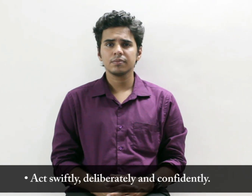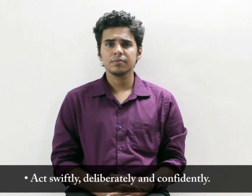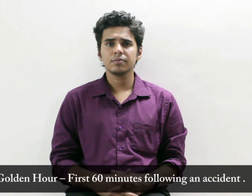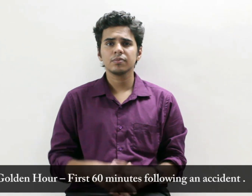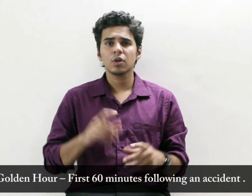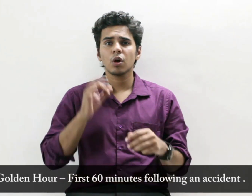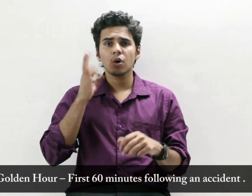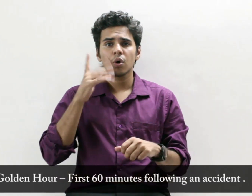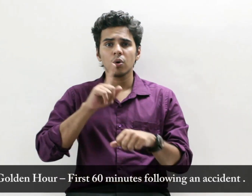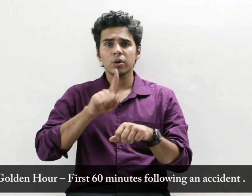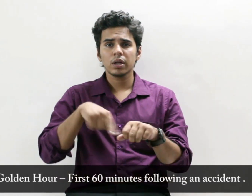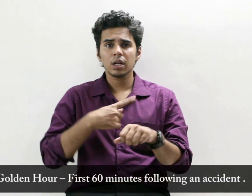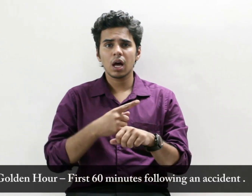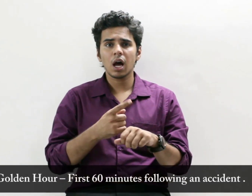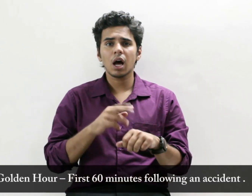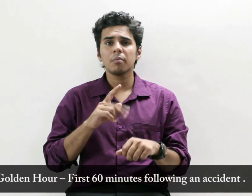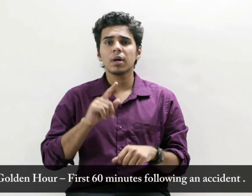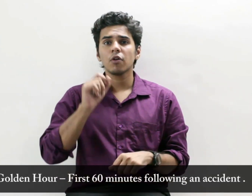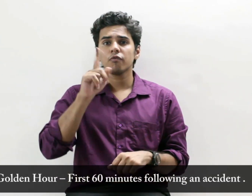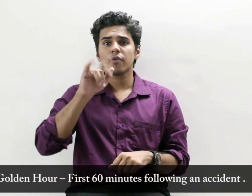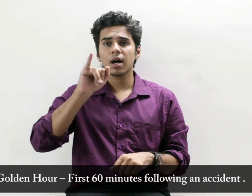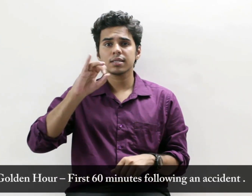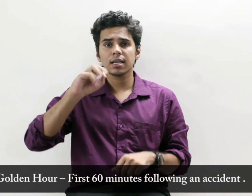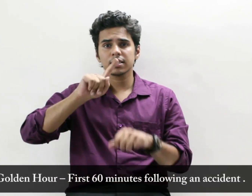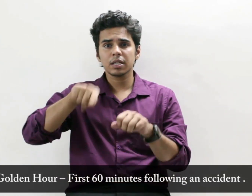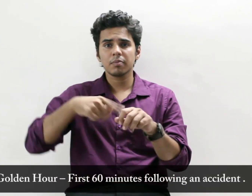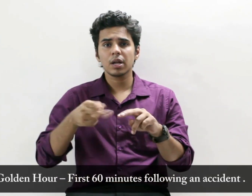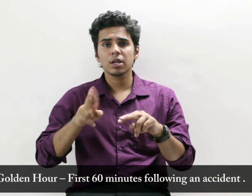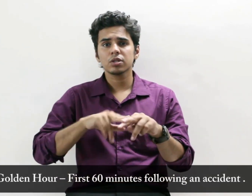Golden hour: first 60 minutes following an accident.